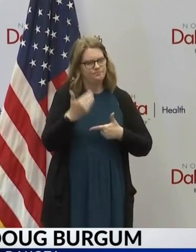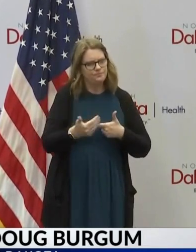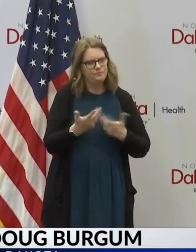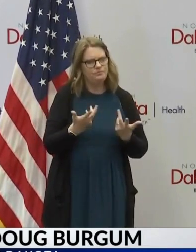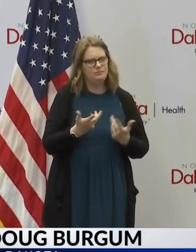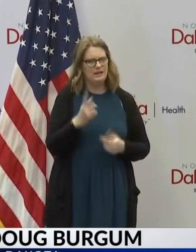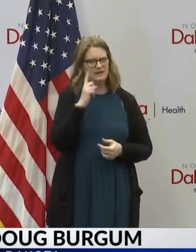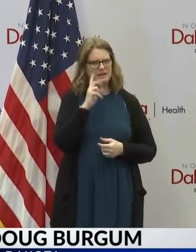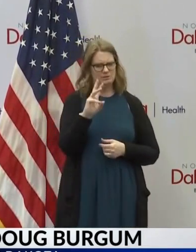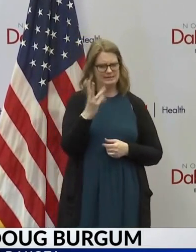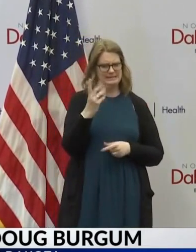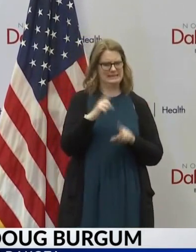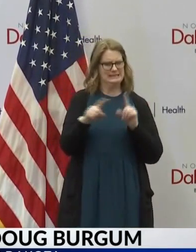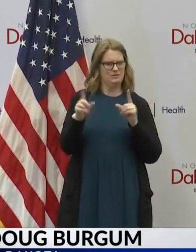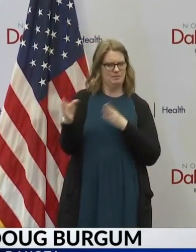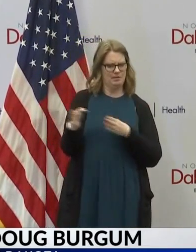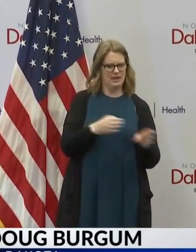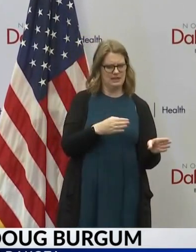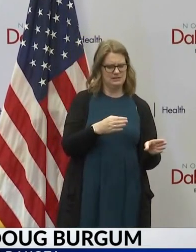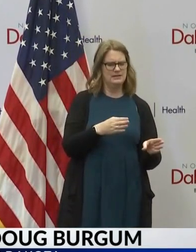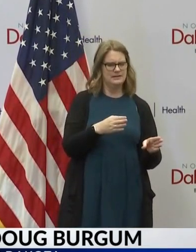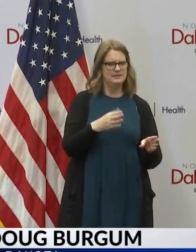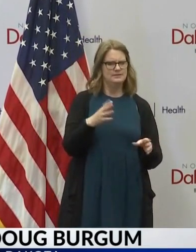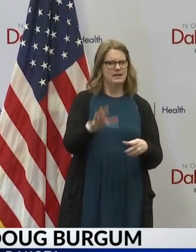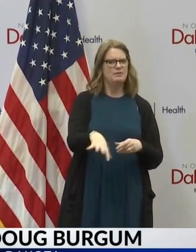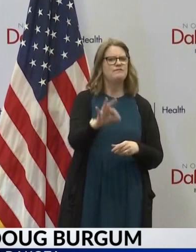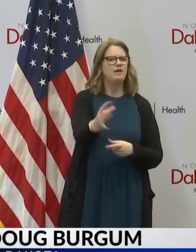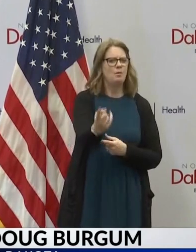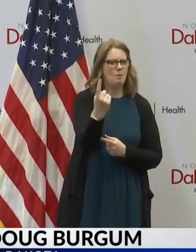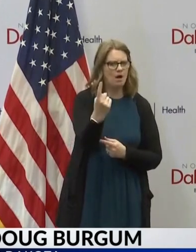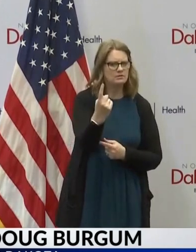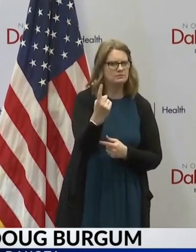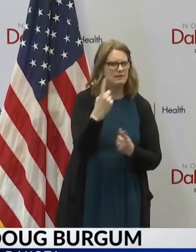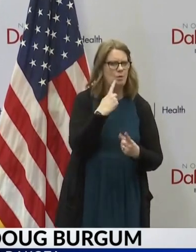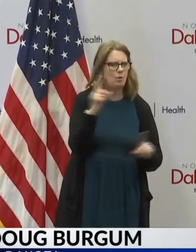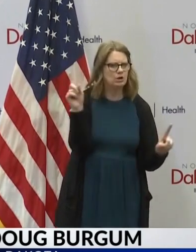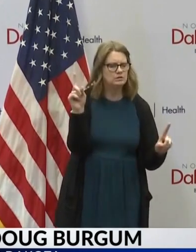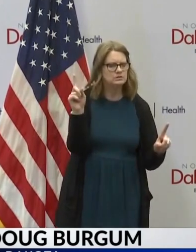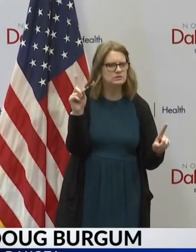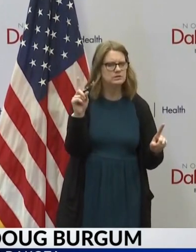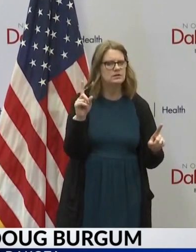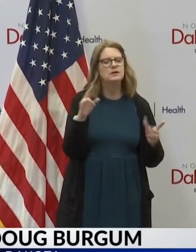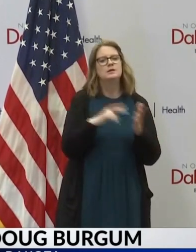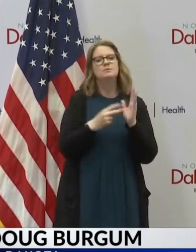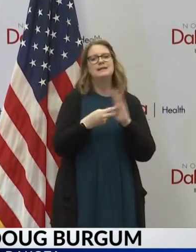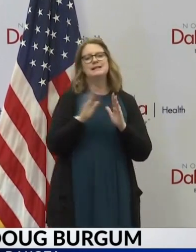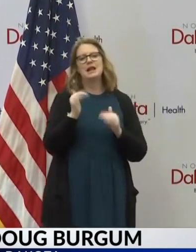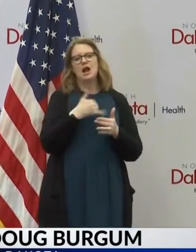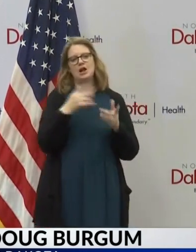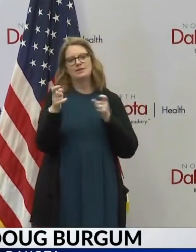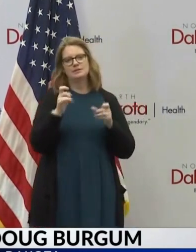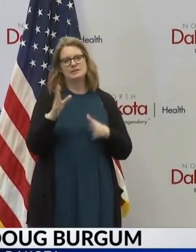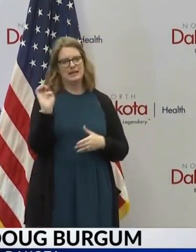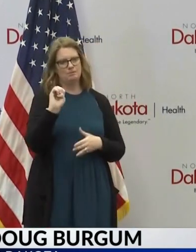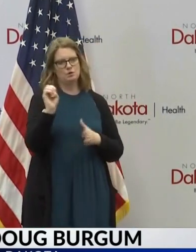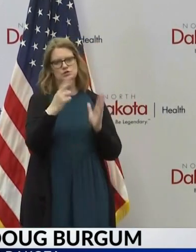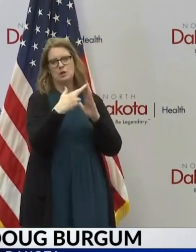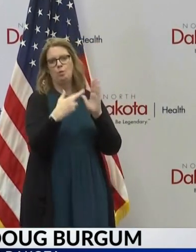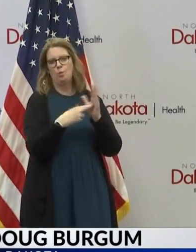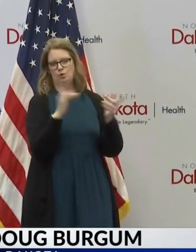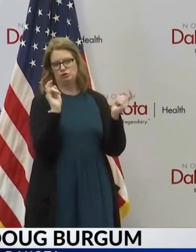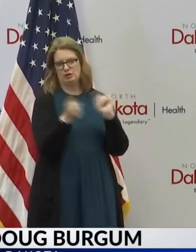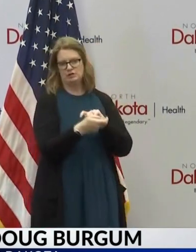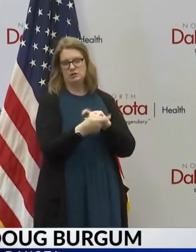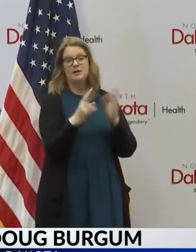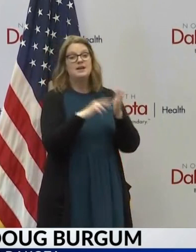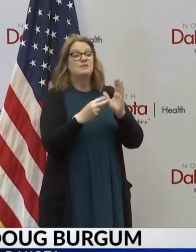at least 6 different alternatives, and we came up with one that works, and that is that our administration has asked for an emergency rule change that will